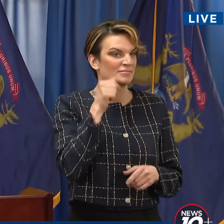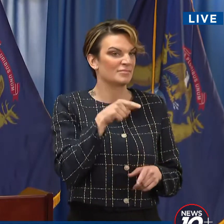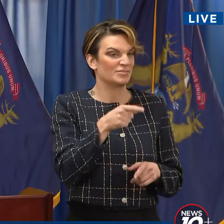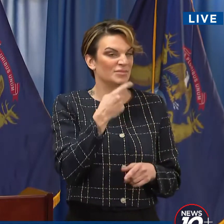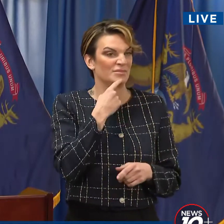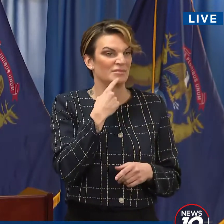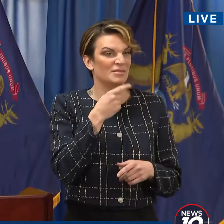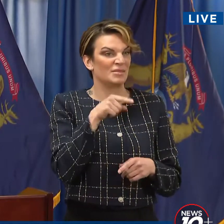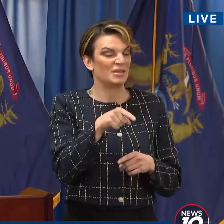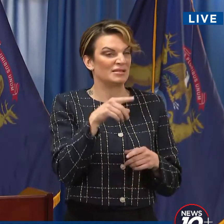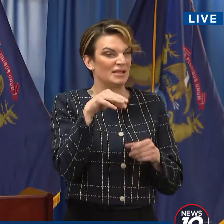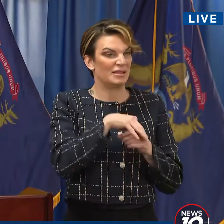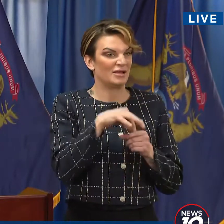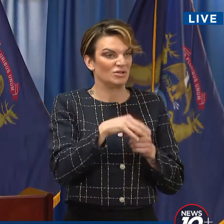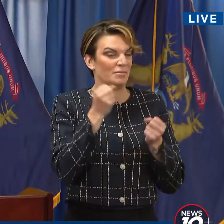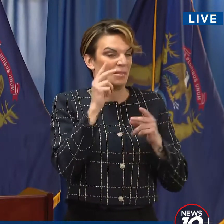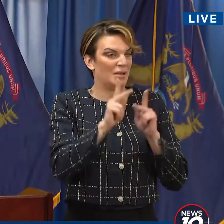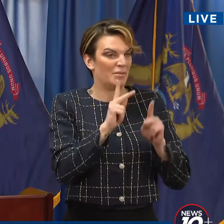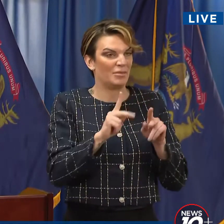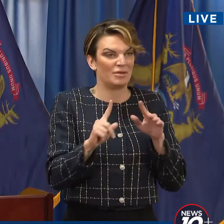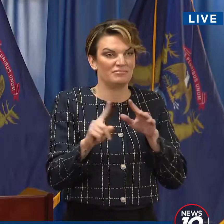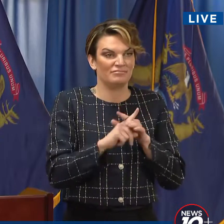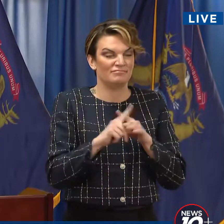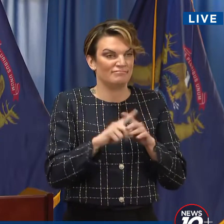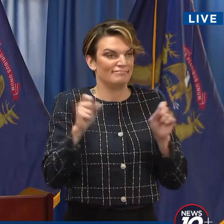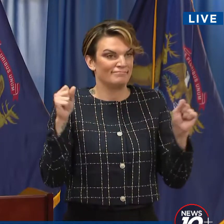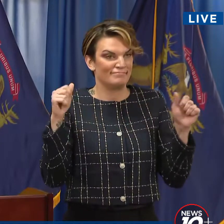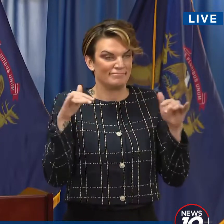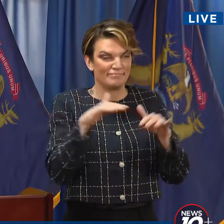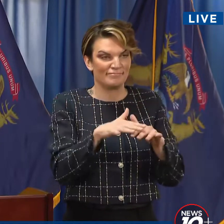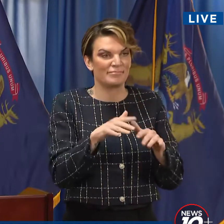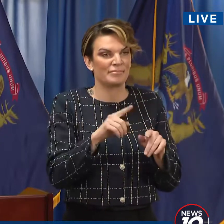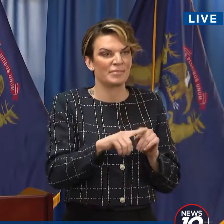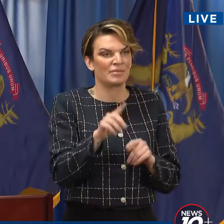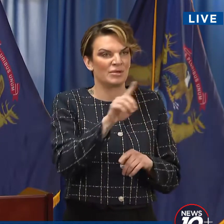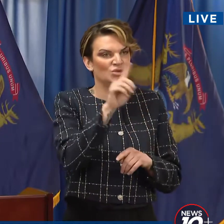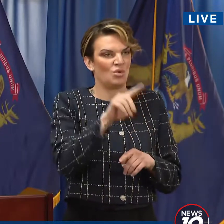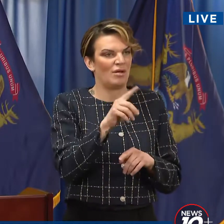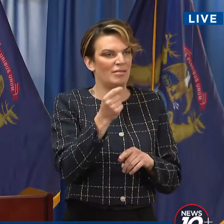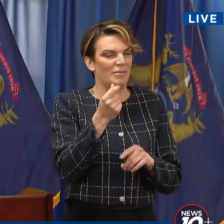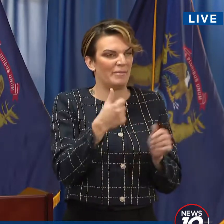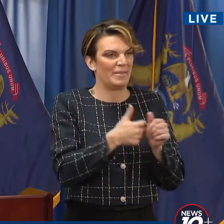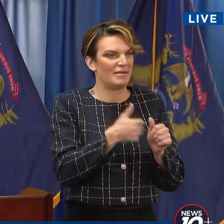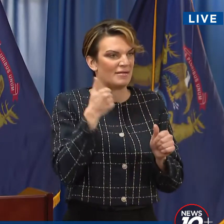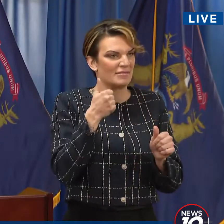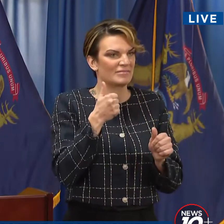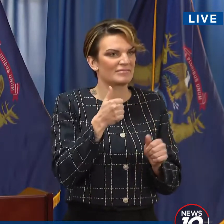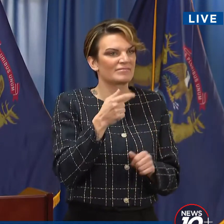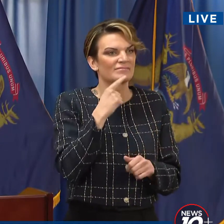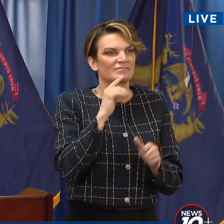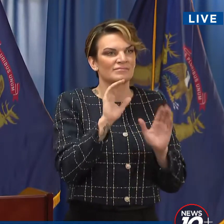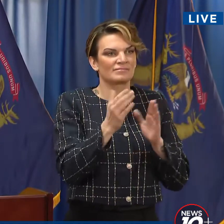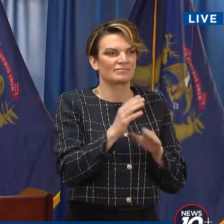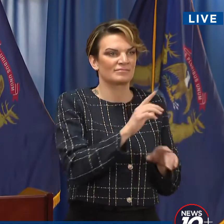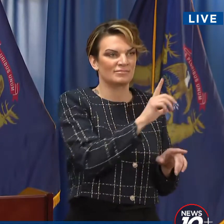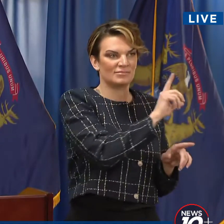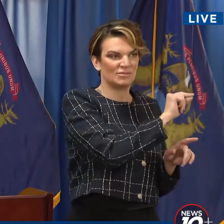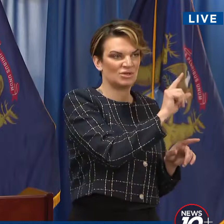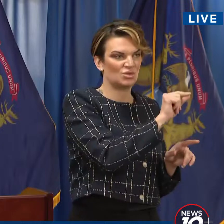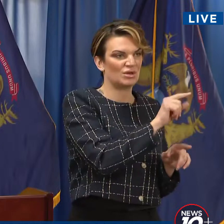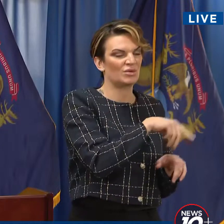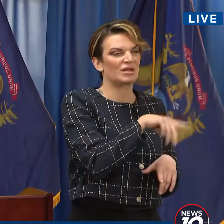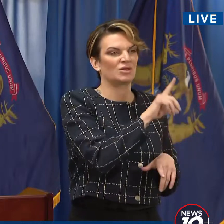high turnout in this election statewide, but Detroit, it lagged behind. It looks like it'll be lower than 2020,